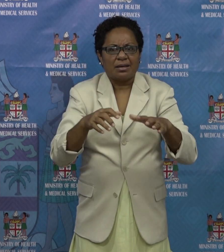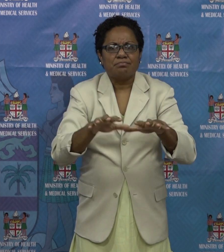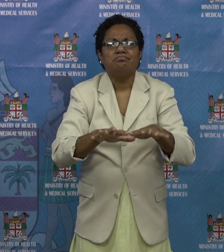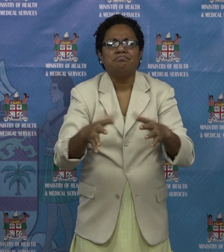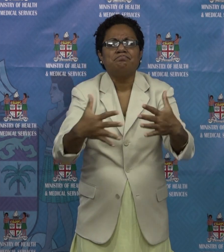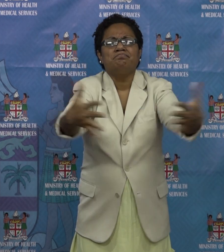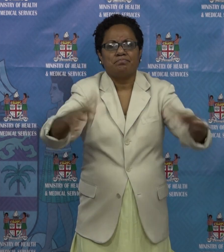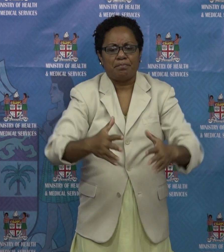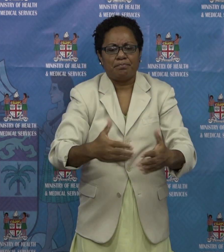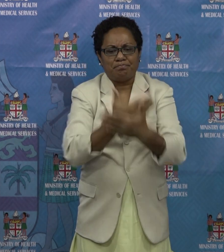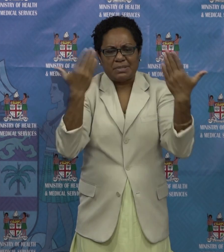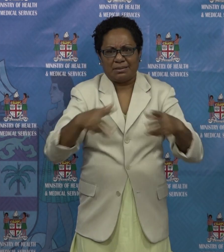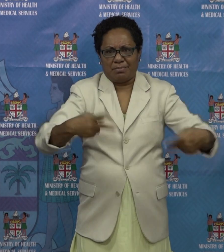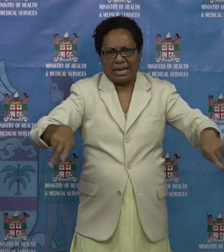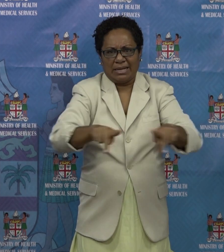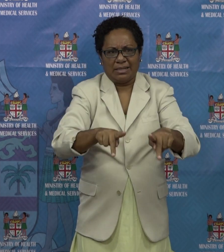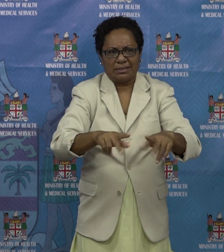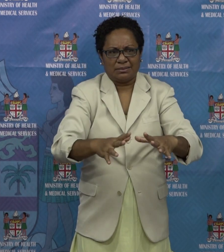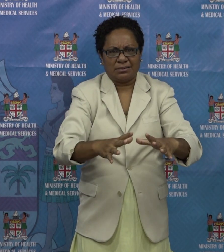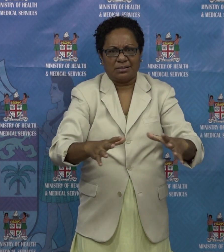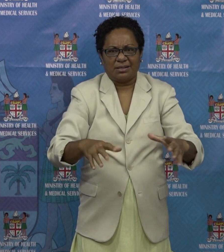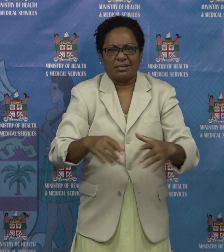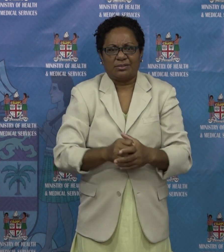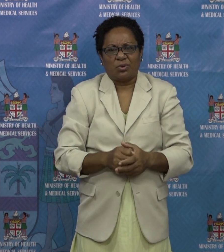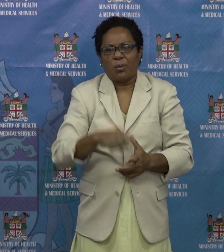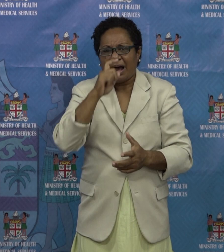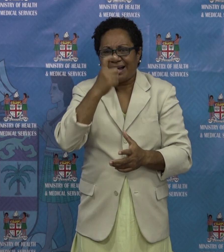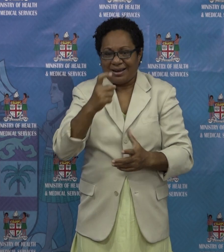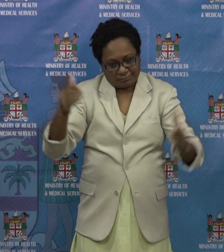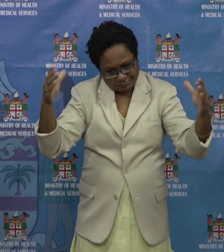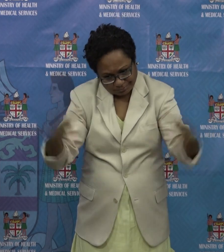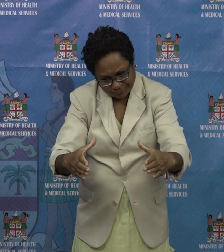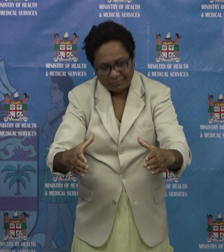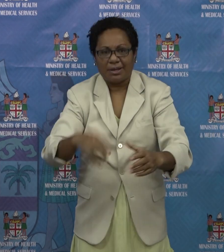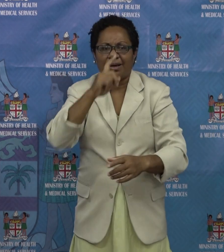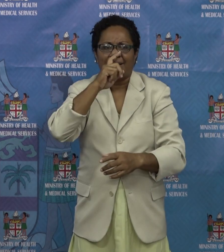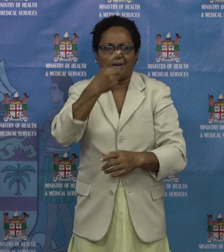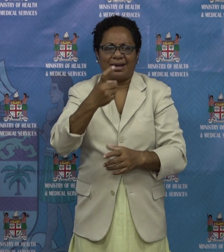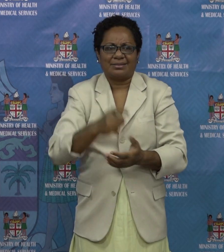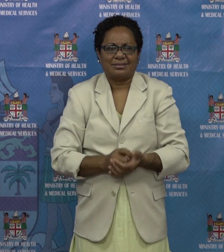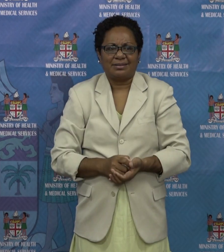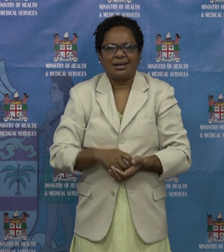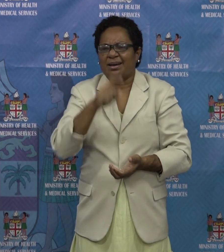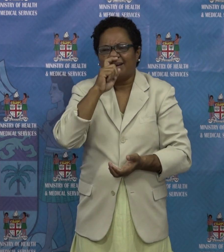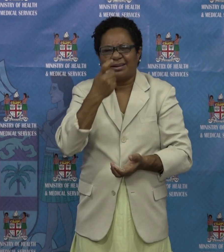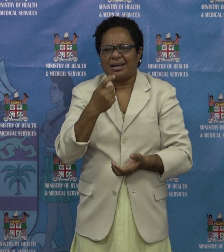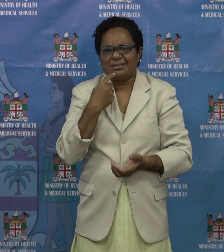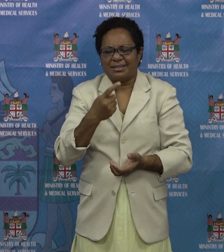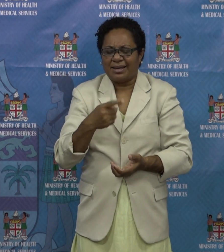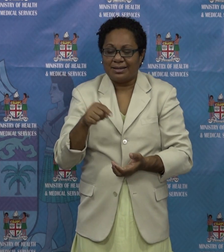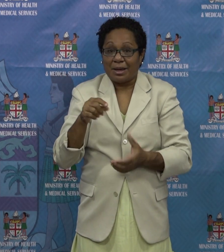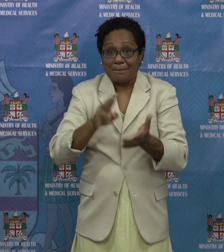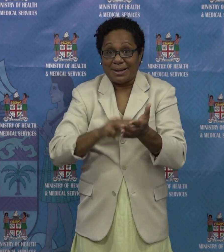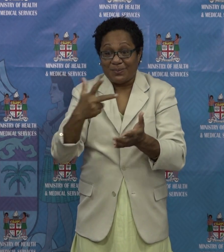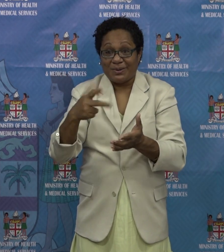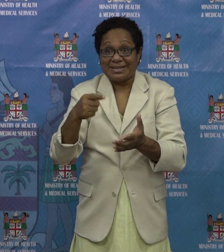places. So calling it a red zone from the disease point of view is not an easy thing to do. Calling